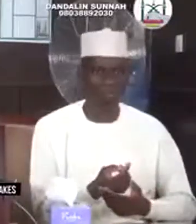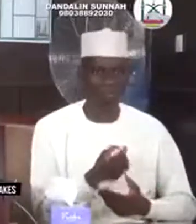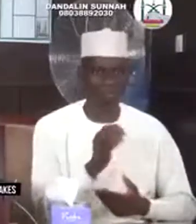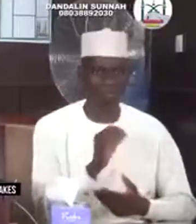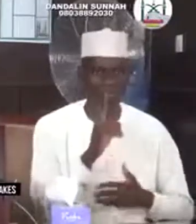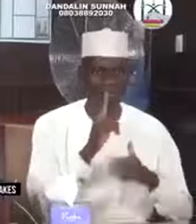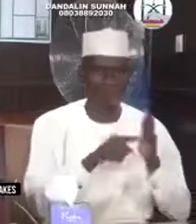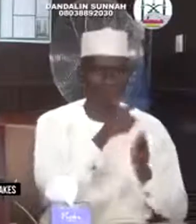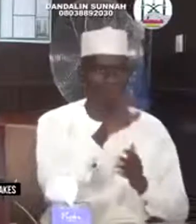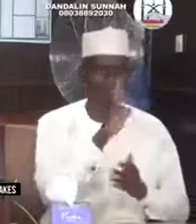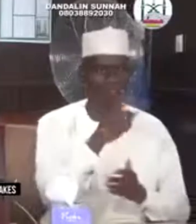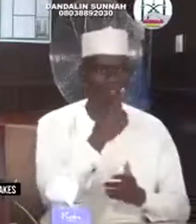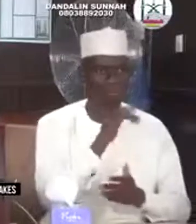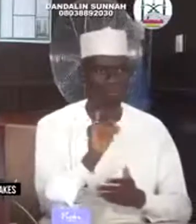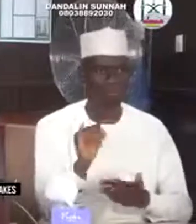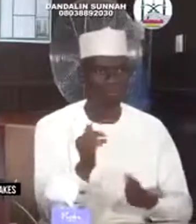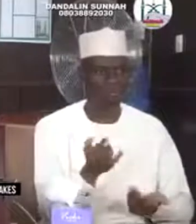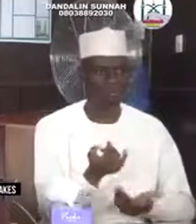So what we are saying,